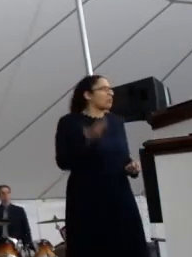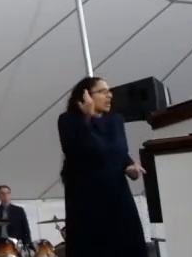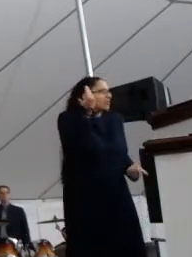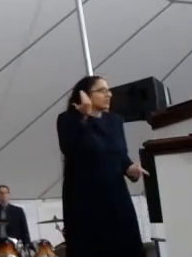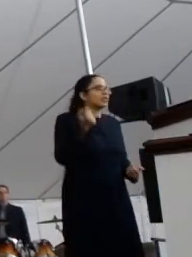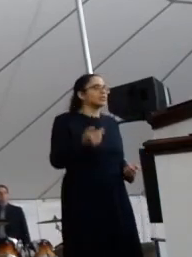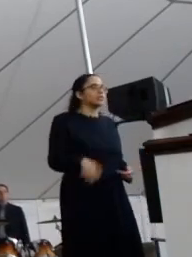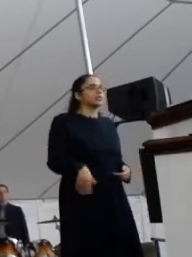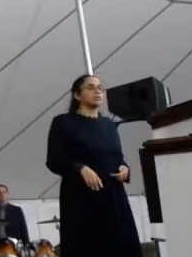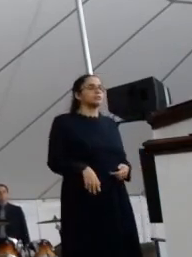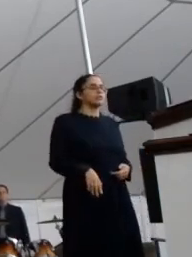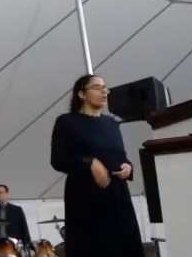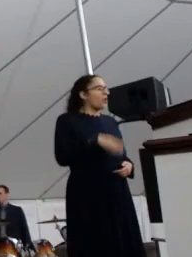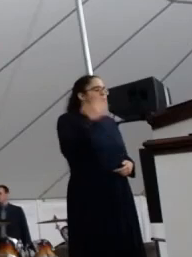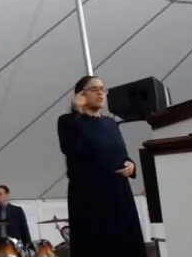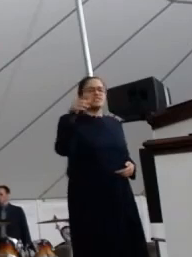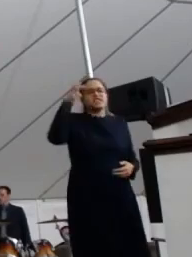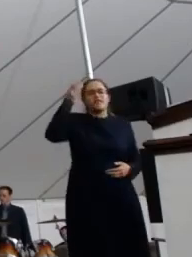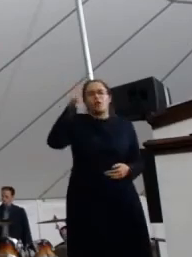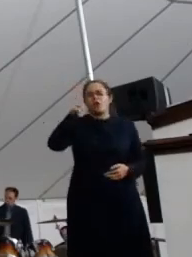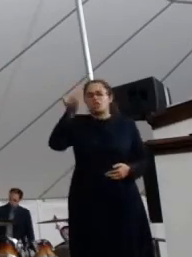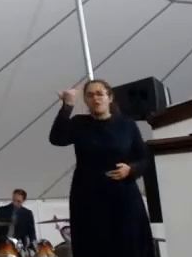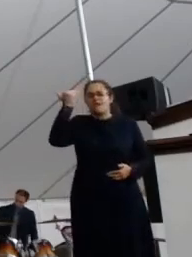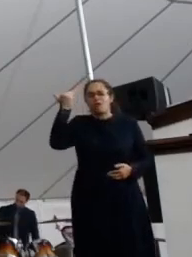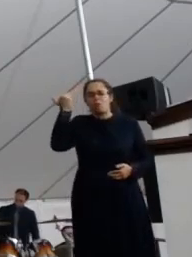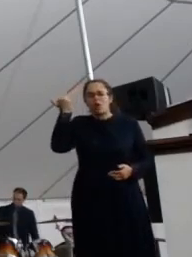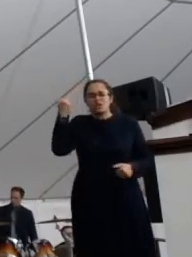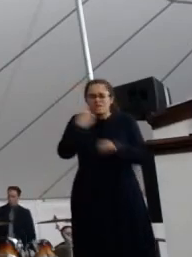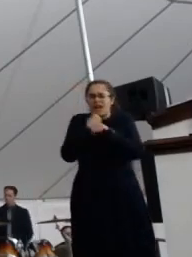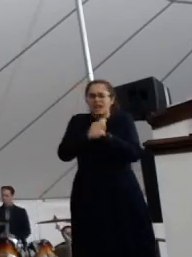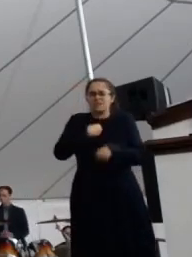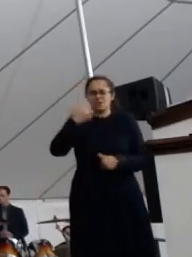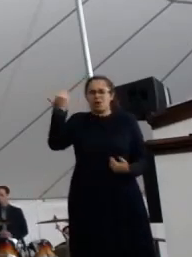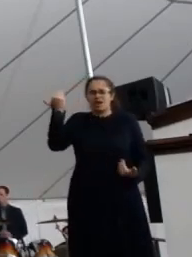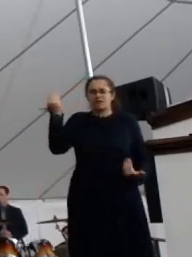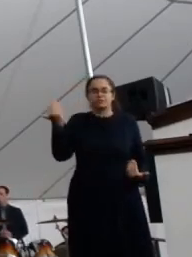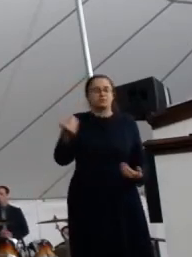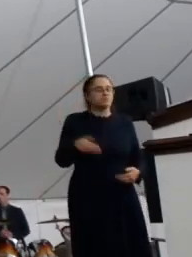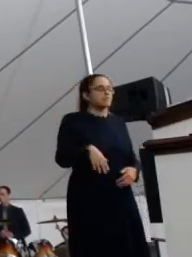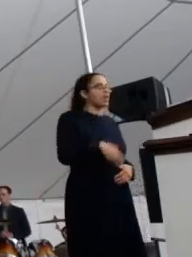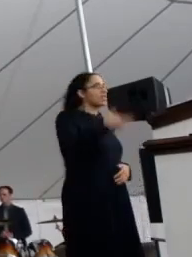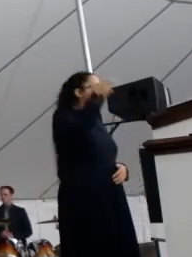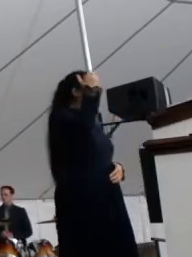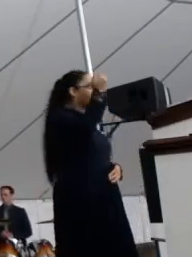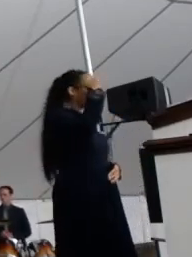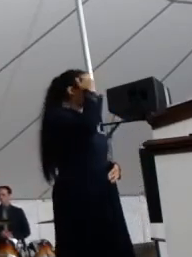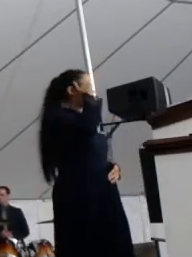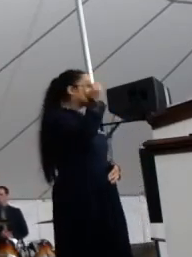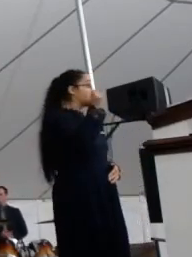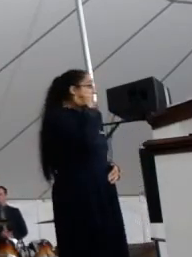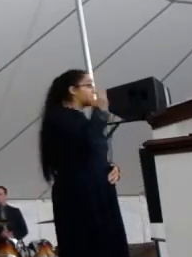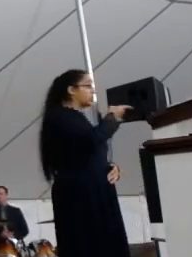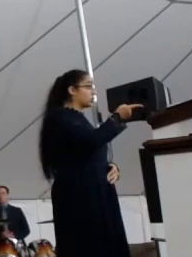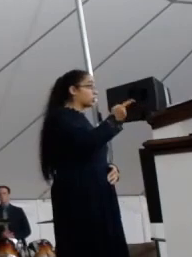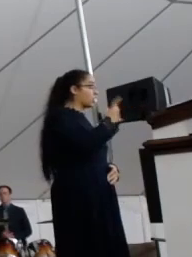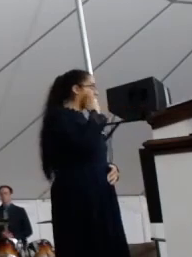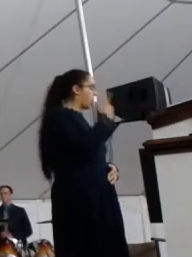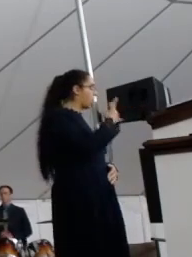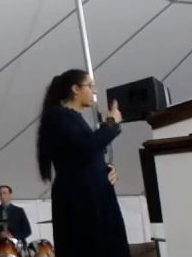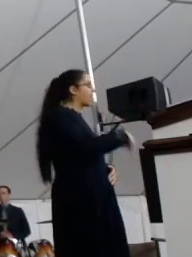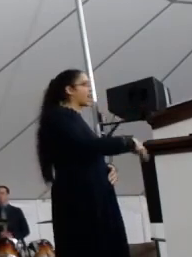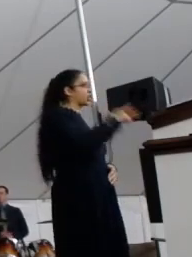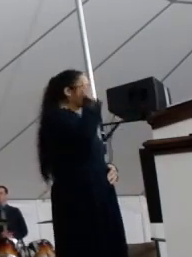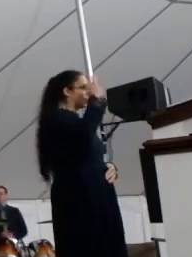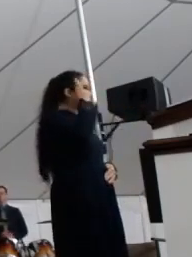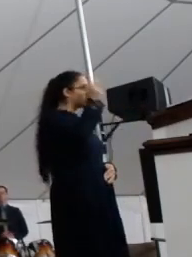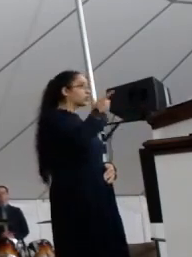Why is he fighting you so hard? Why is he coming after you so hard? Because the devil knows if you ever look in that mirror and you